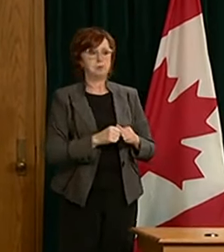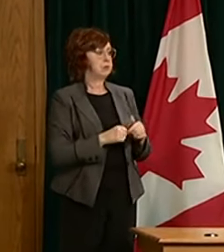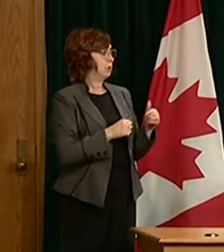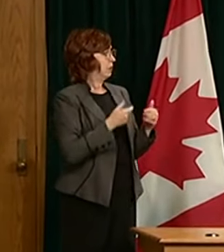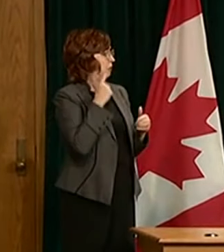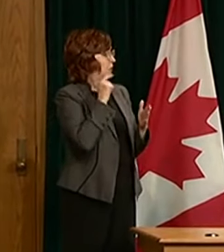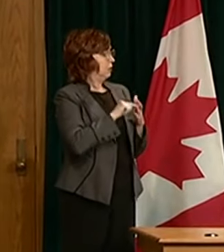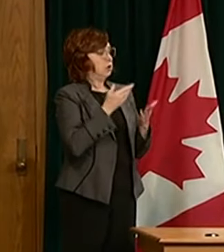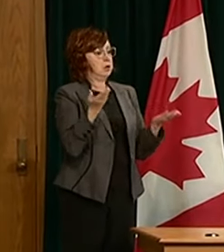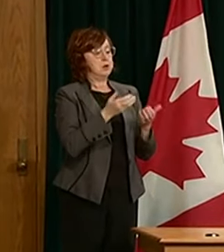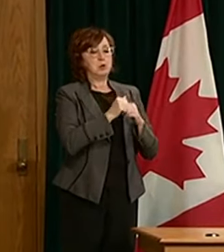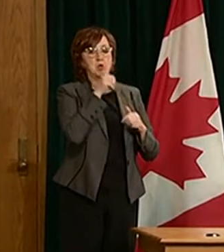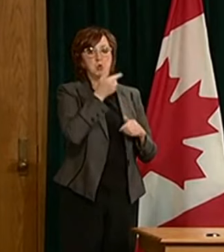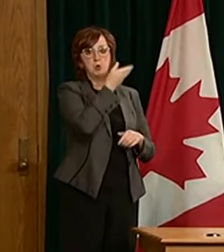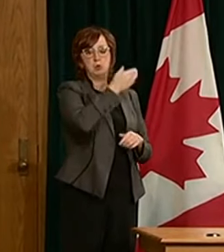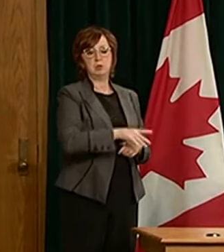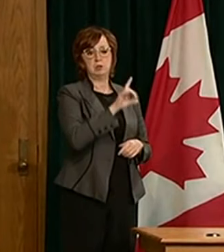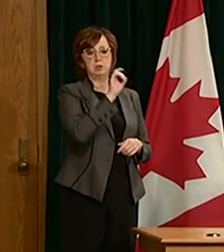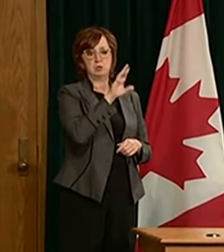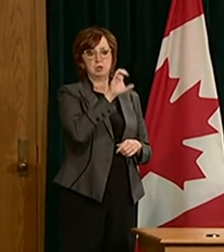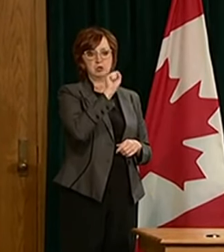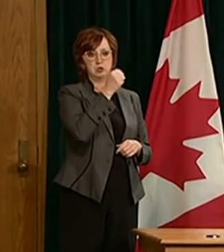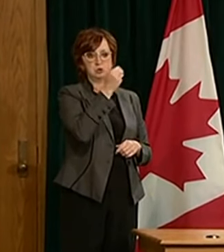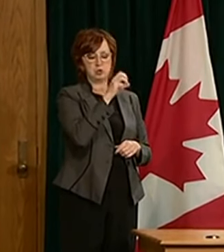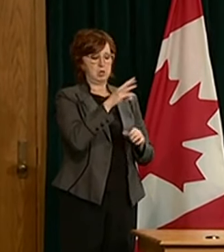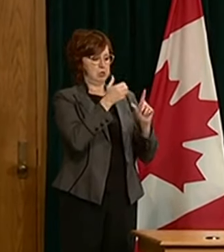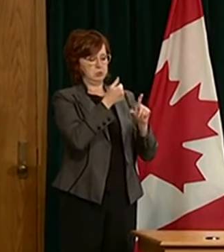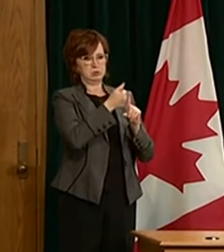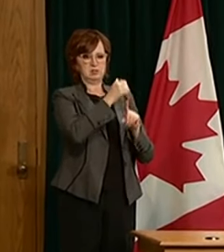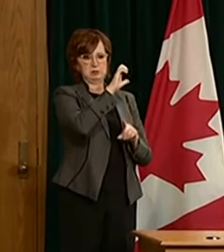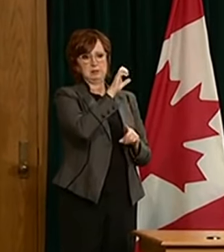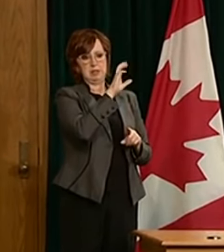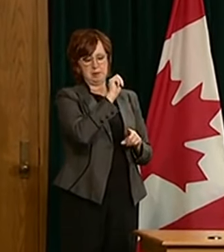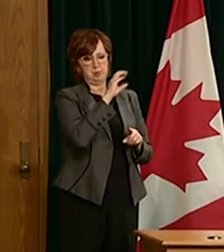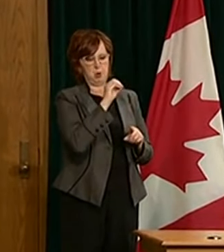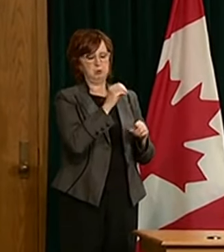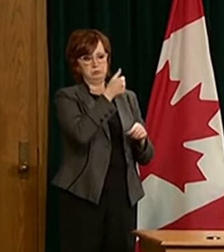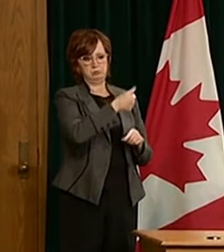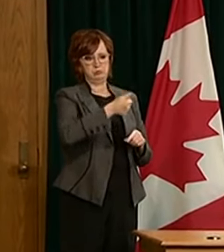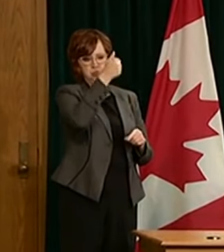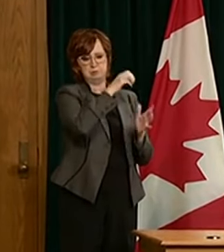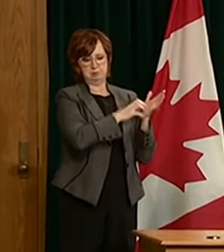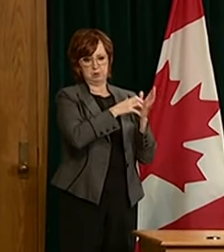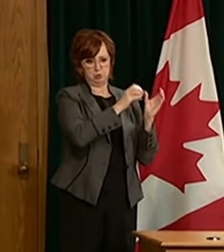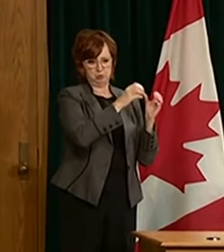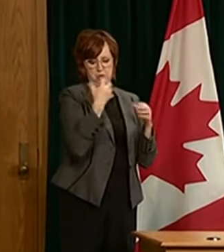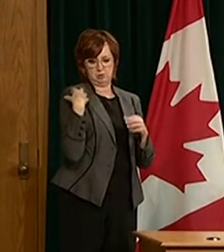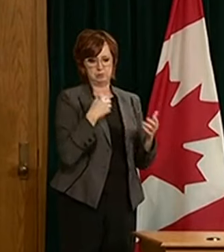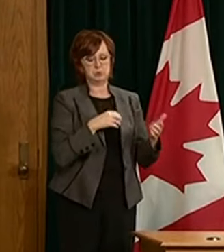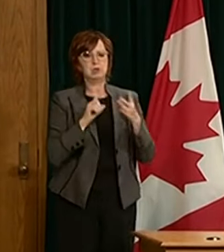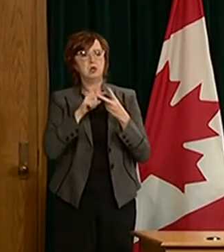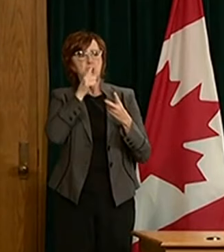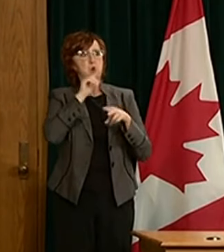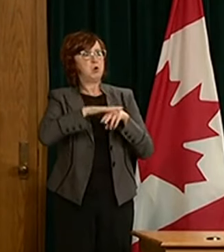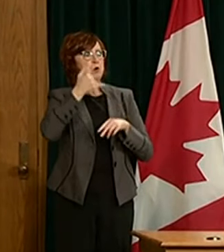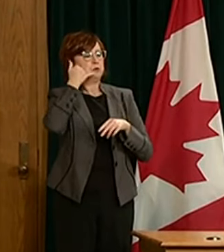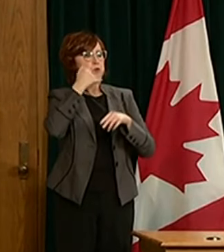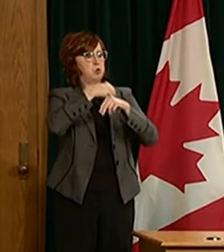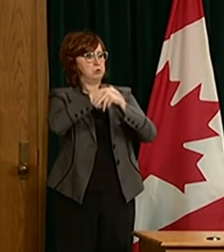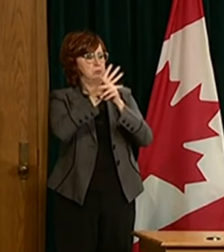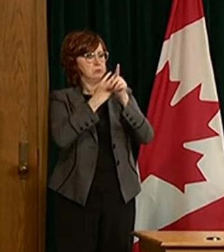Dr. Shaw, our Chief Medical Officer, and on video conference in Saskatoon by Mr. Derek Miller,